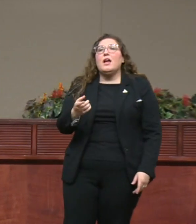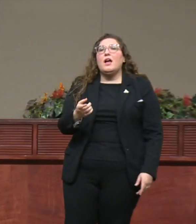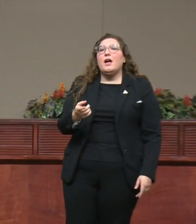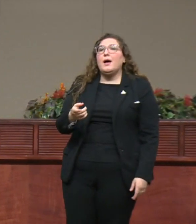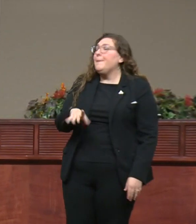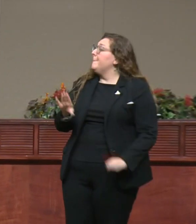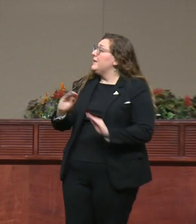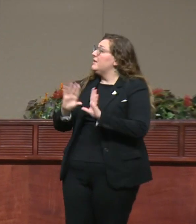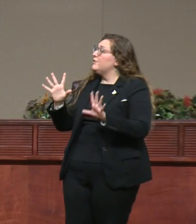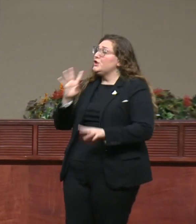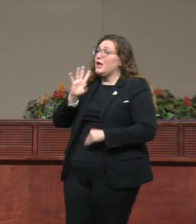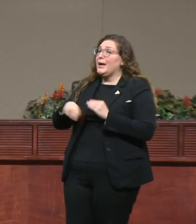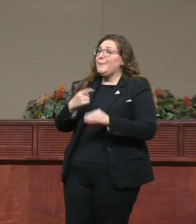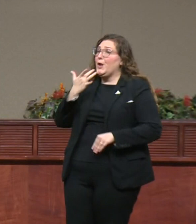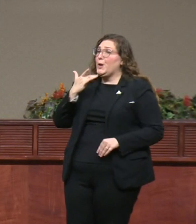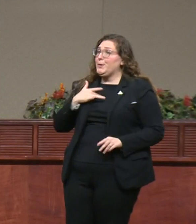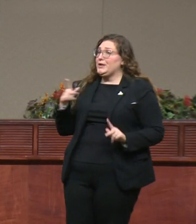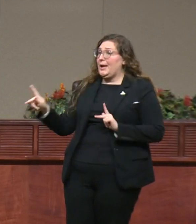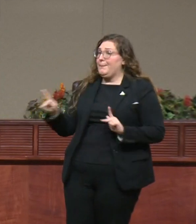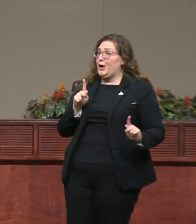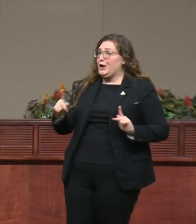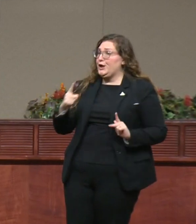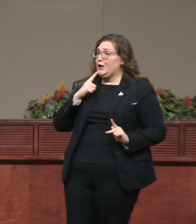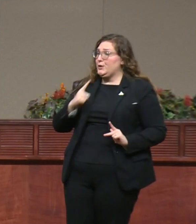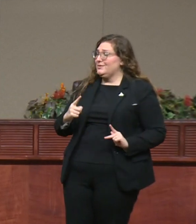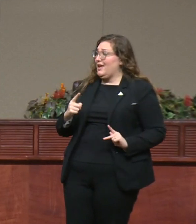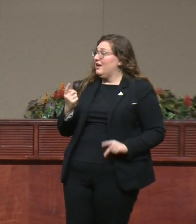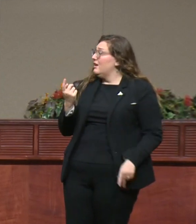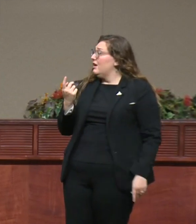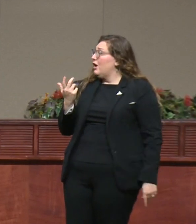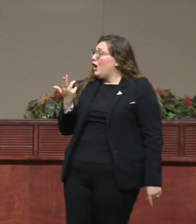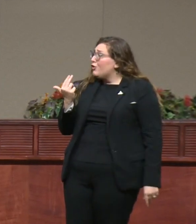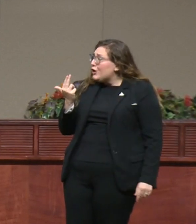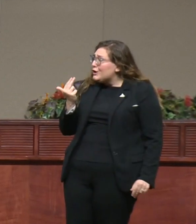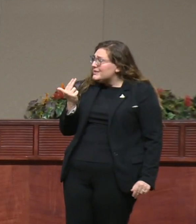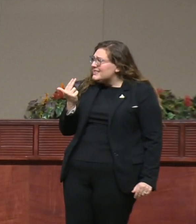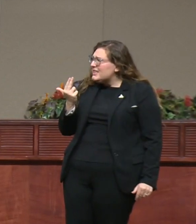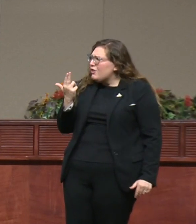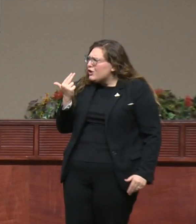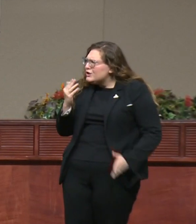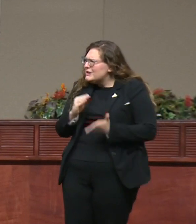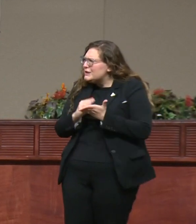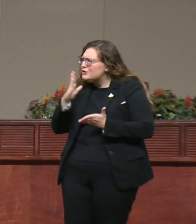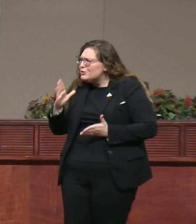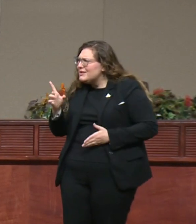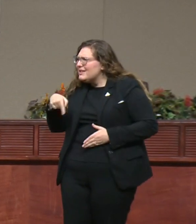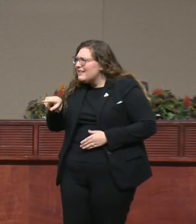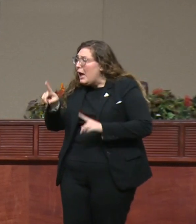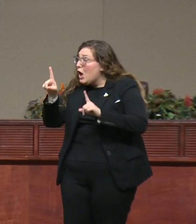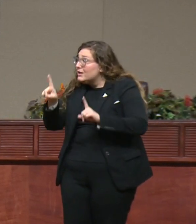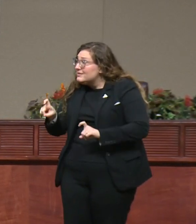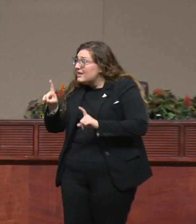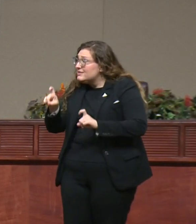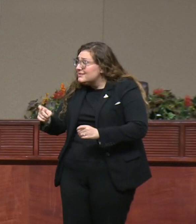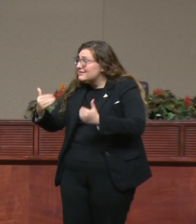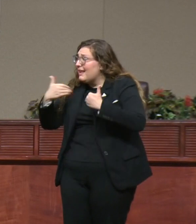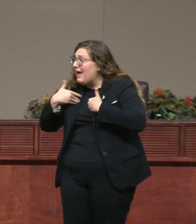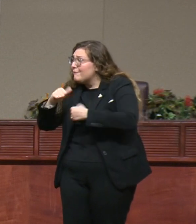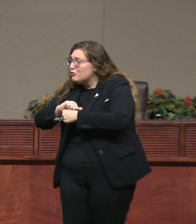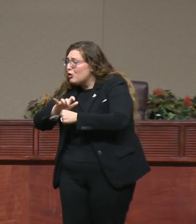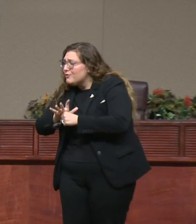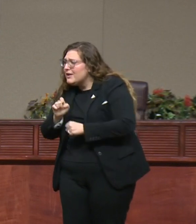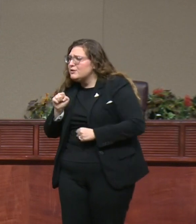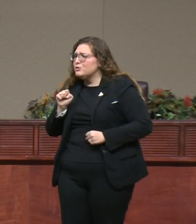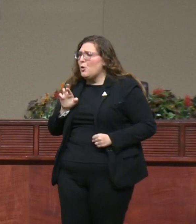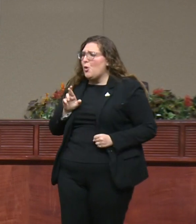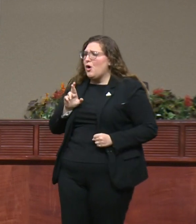on the birthday parties, I think you said the number 13. Was that 13 kids who tested positive were at this party, or 13 total at the